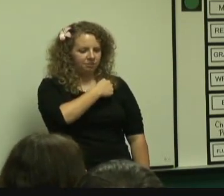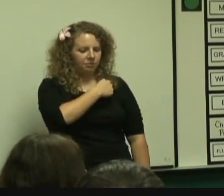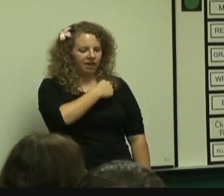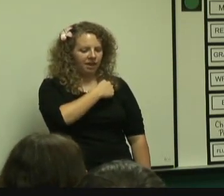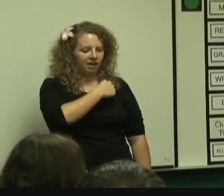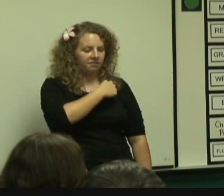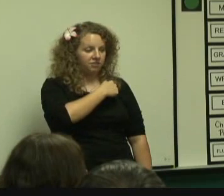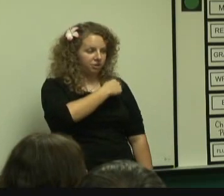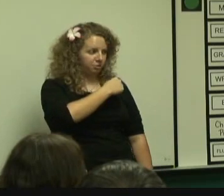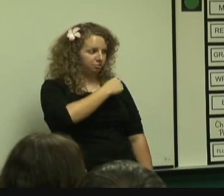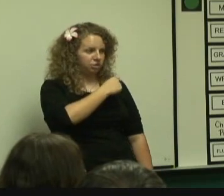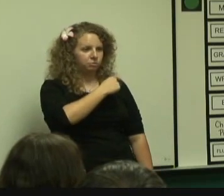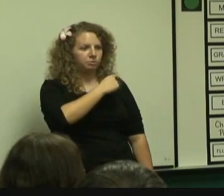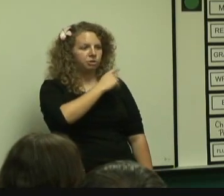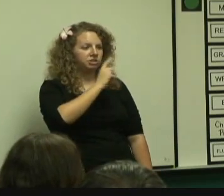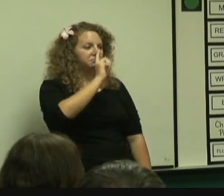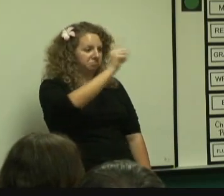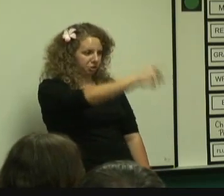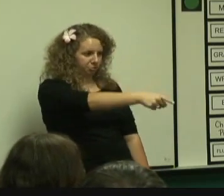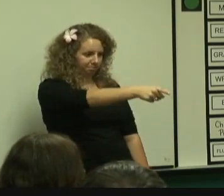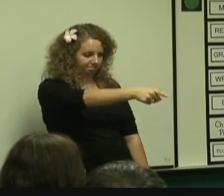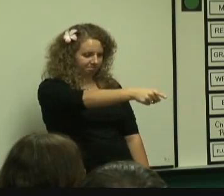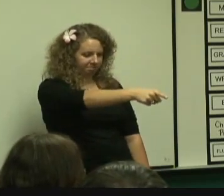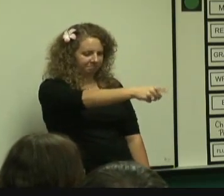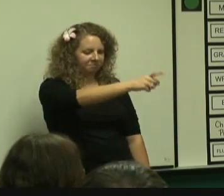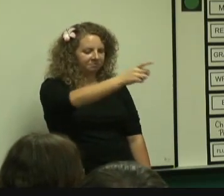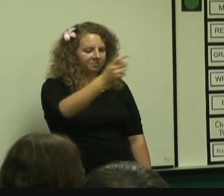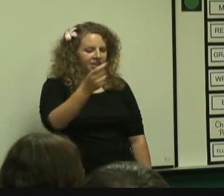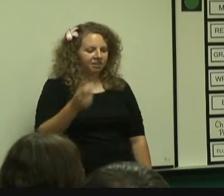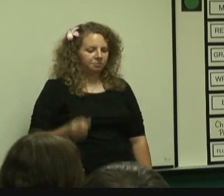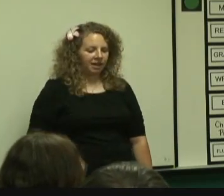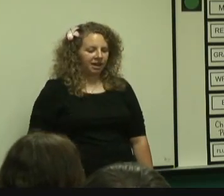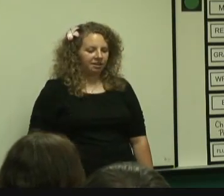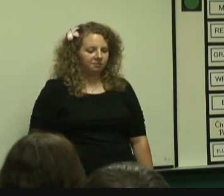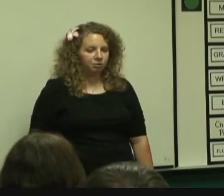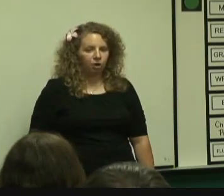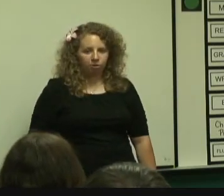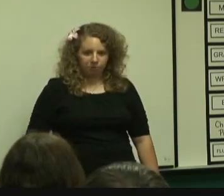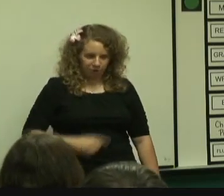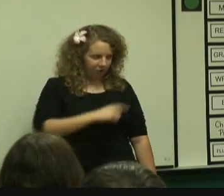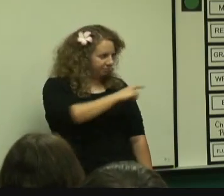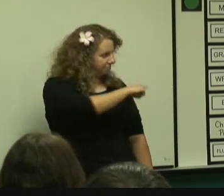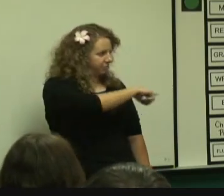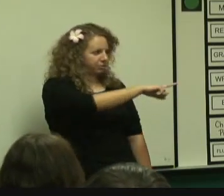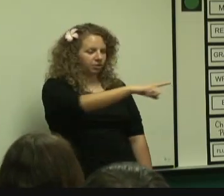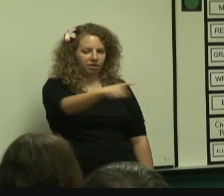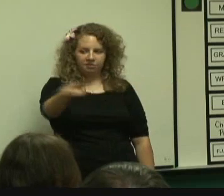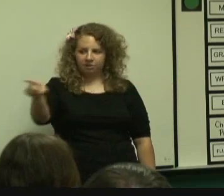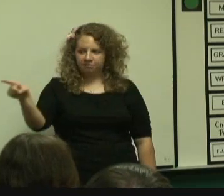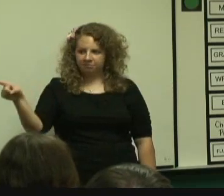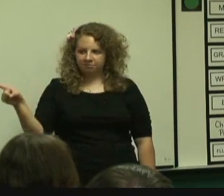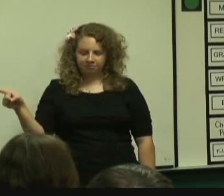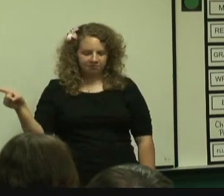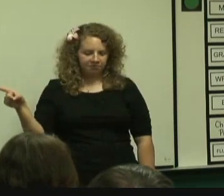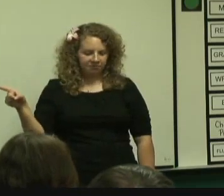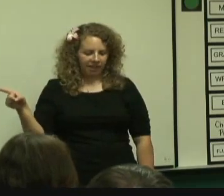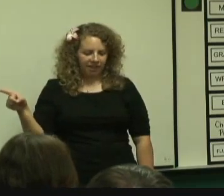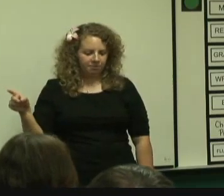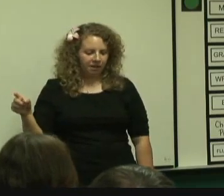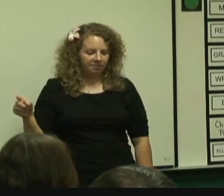we have you, just one person, you, and then we have you all, plural, so all of you, okay? Then we have